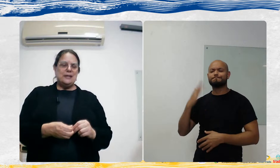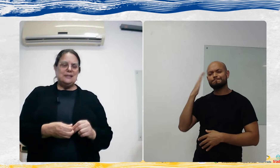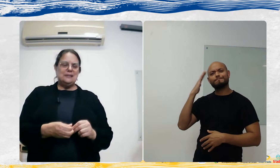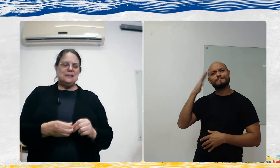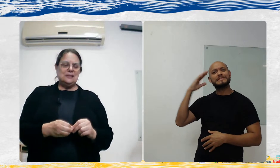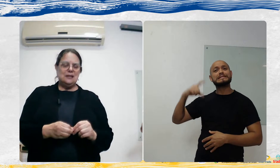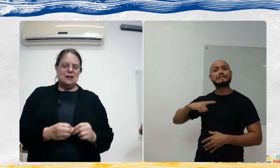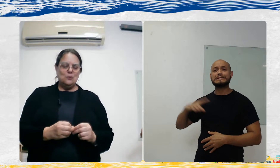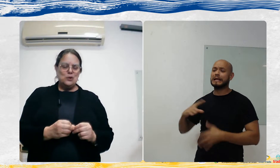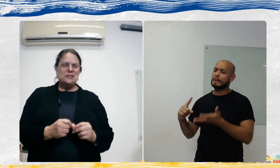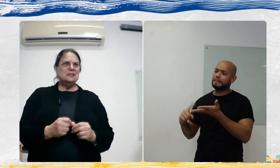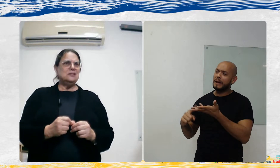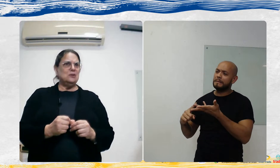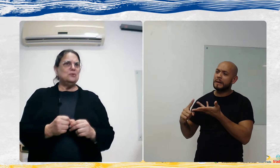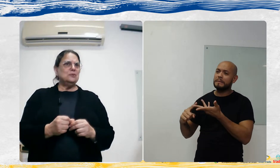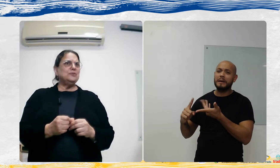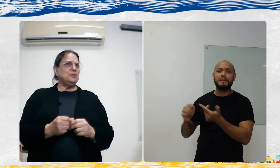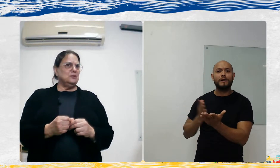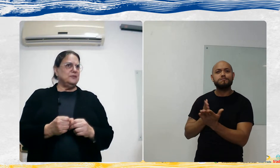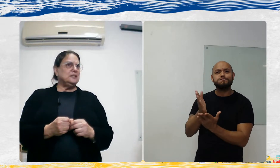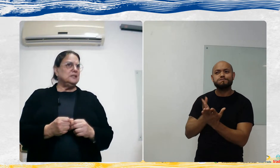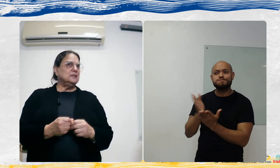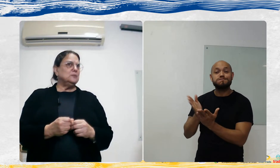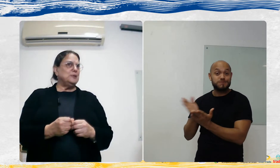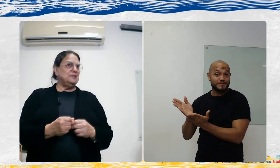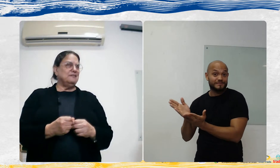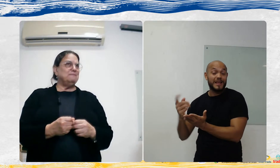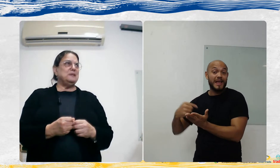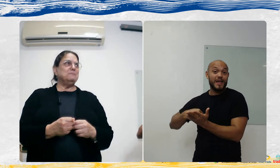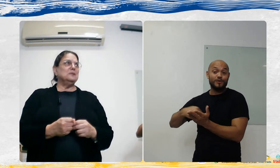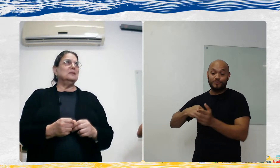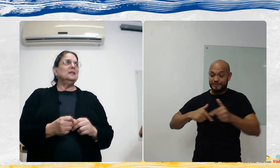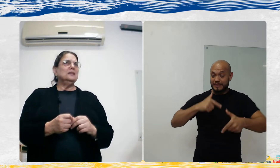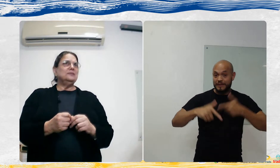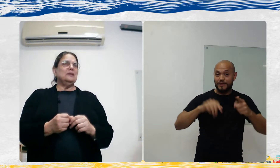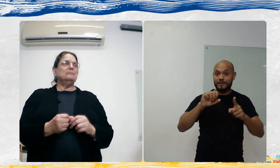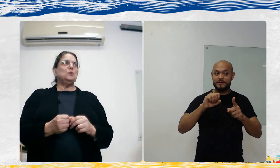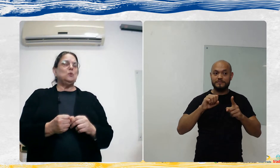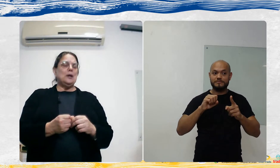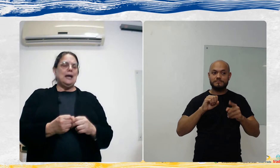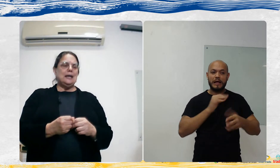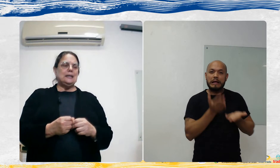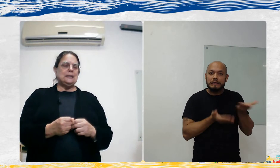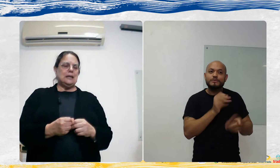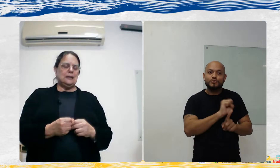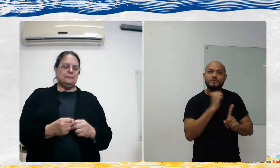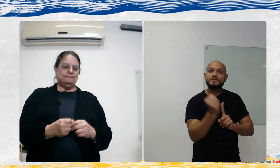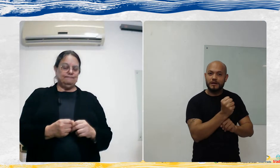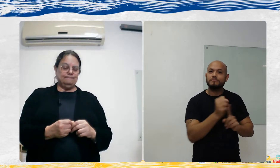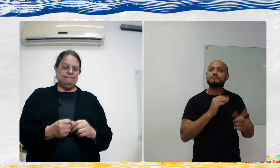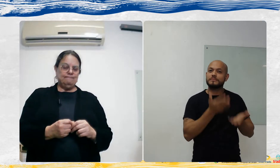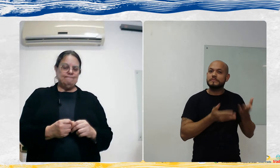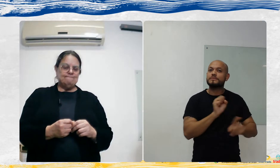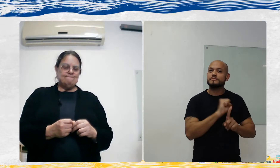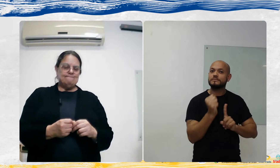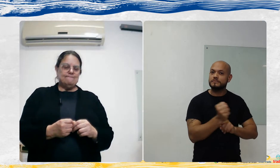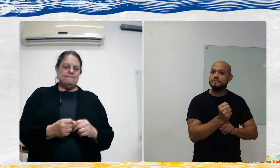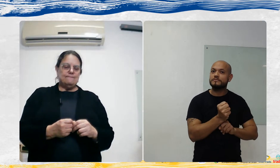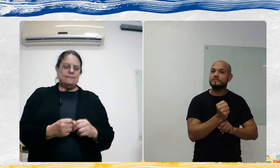are ways. I worked in social services with deaf people, some who had